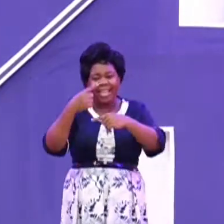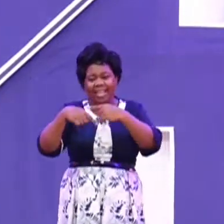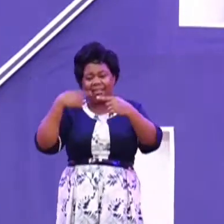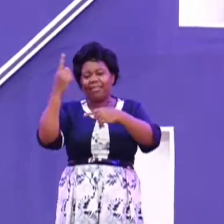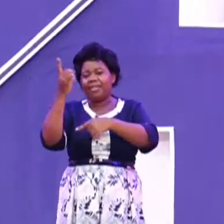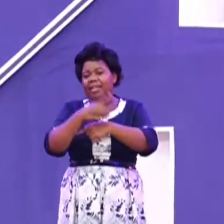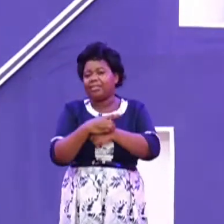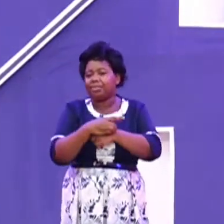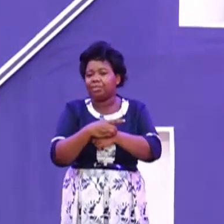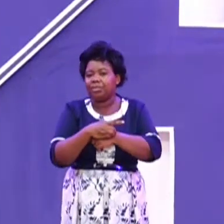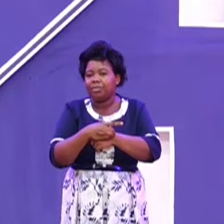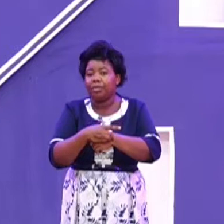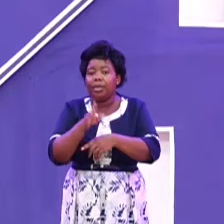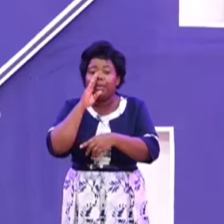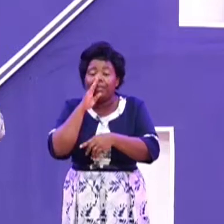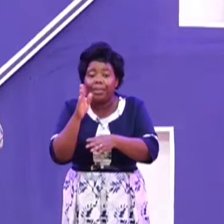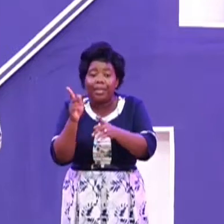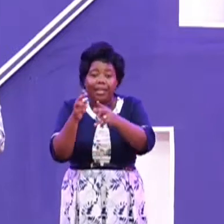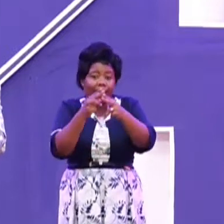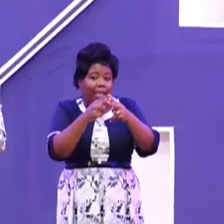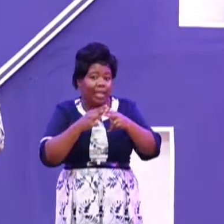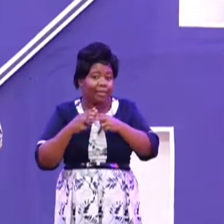daily. Be very careful with them.